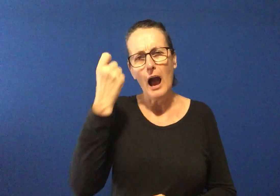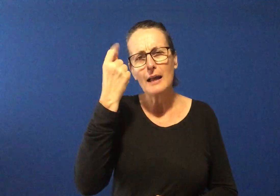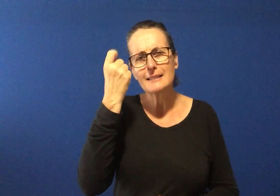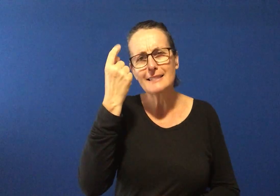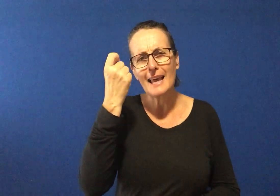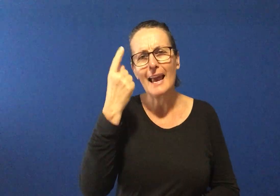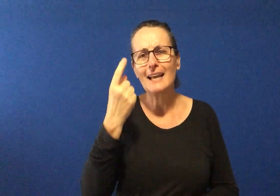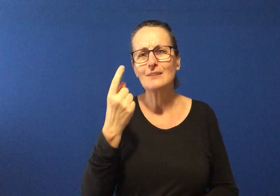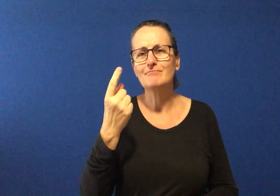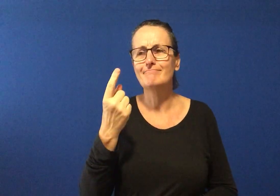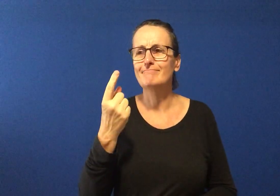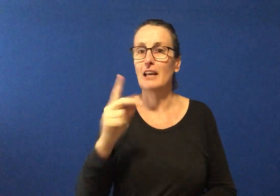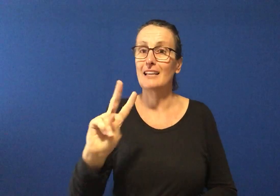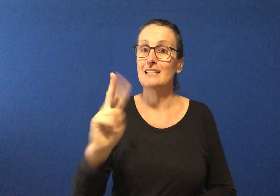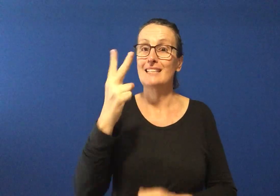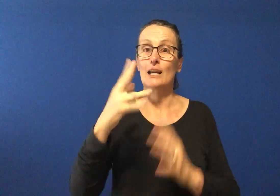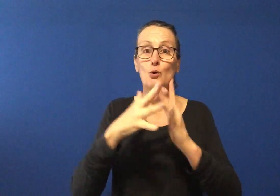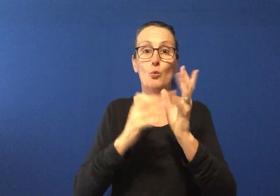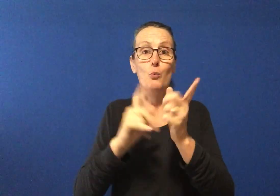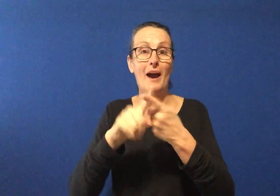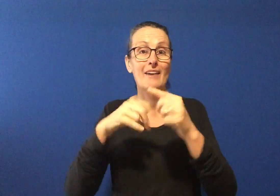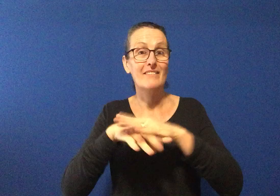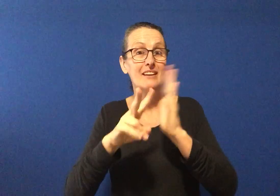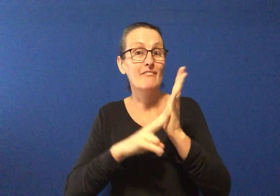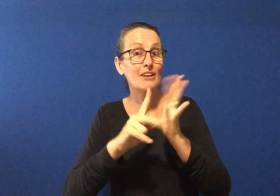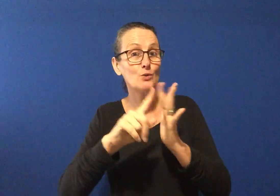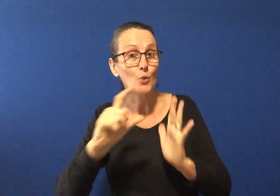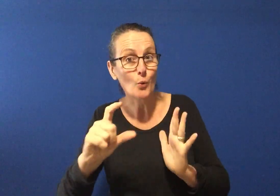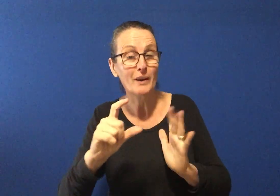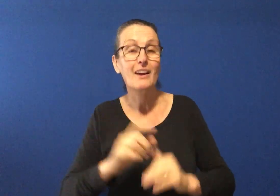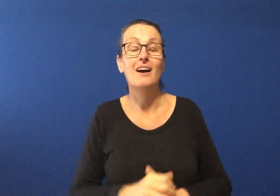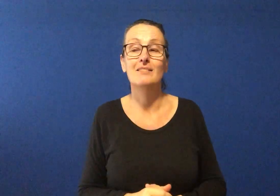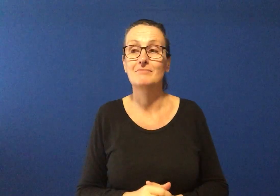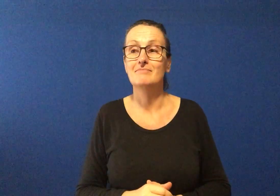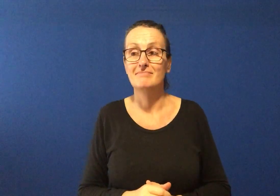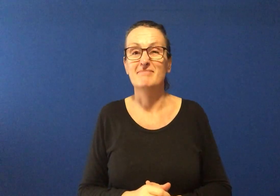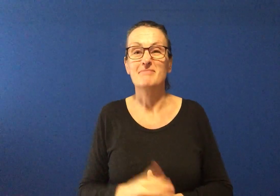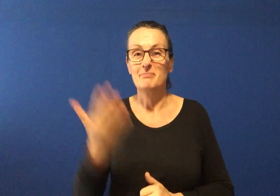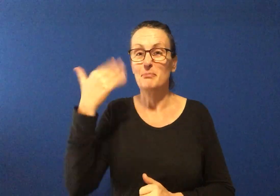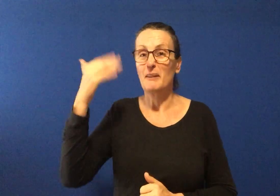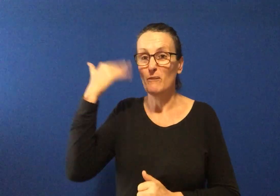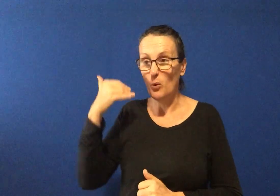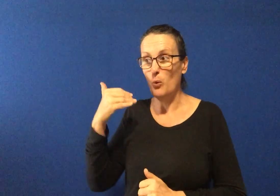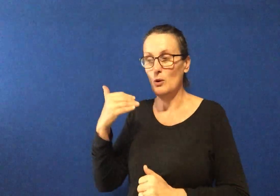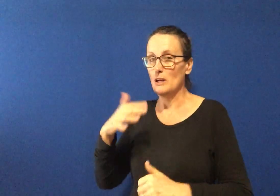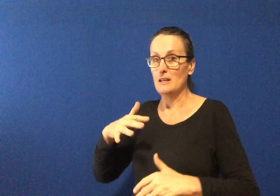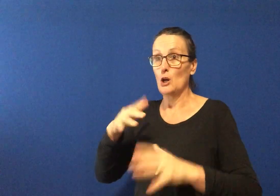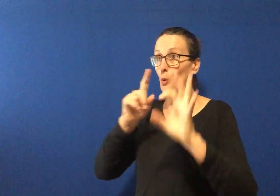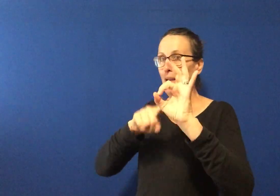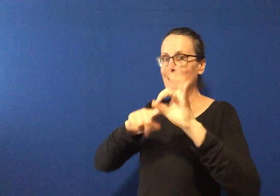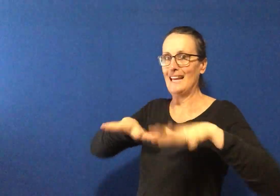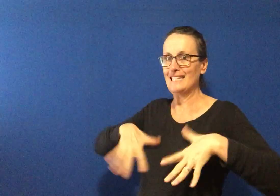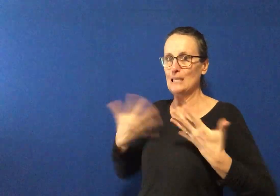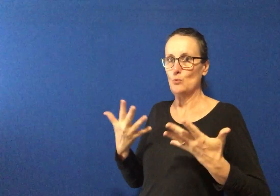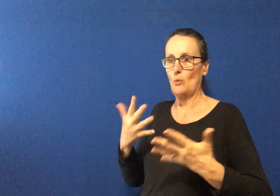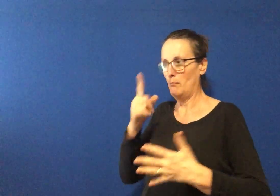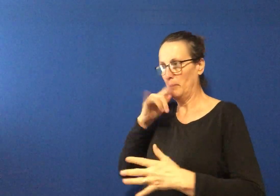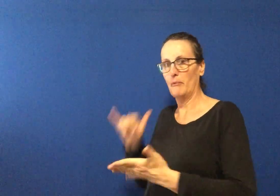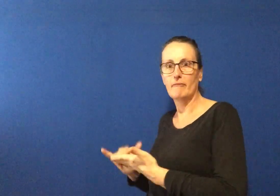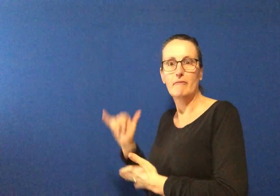had a second wave coming in Victoria and you had cases arriving in Queensland and you were dealing with outbreaks in Logan